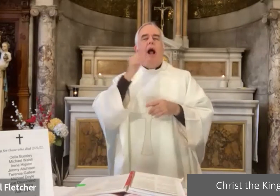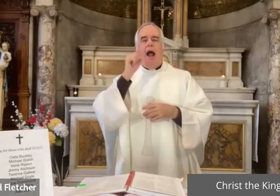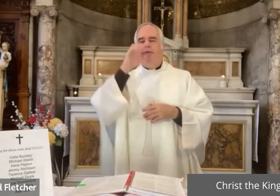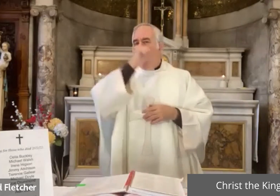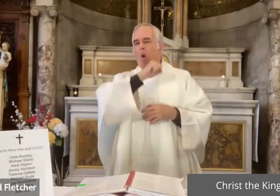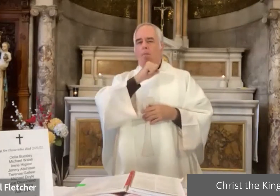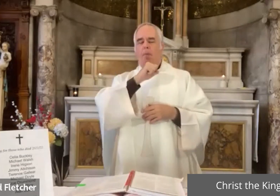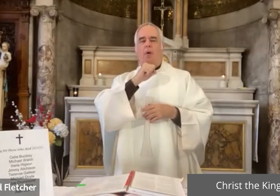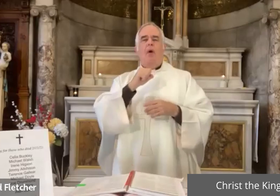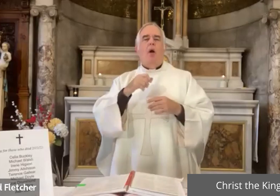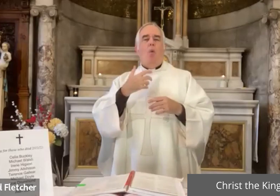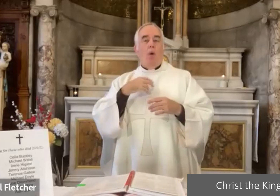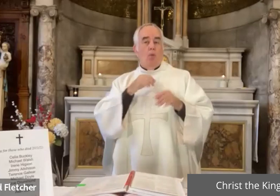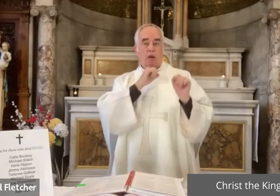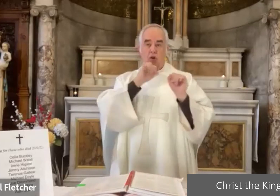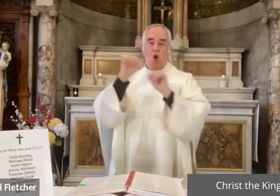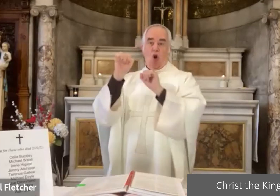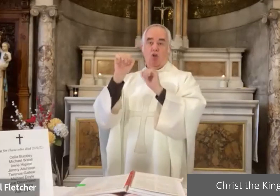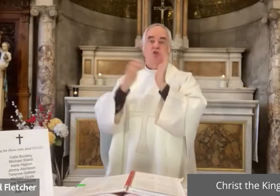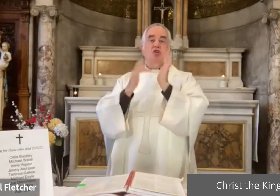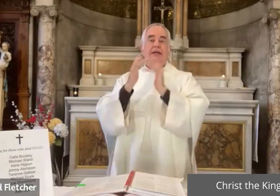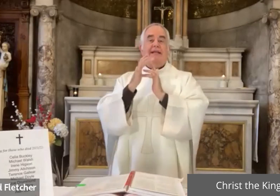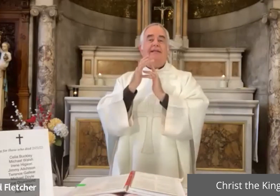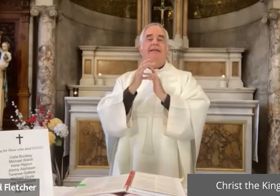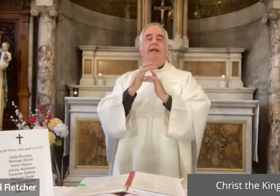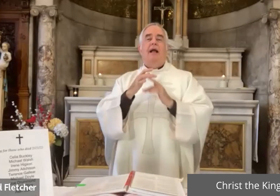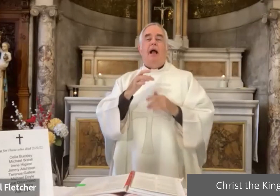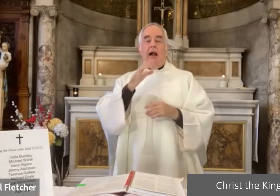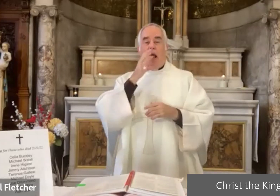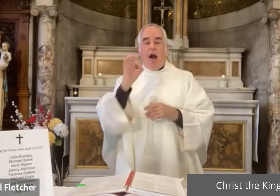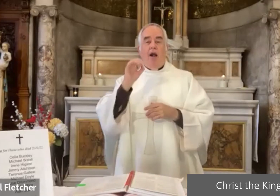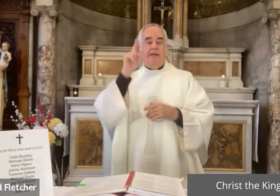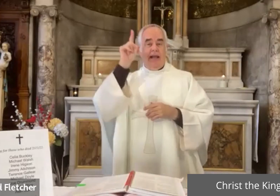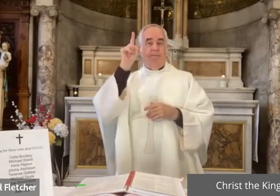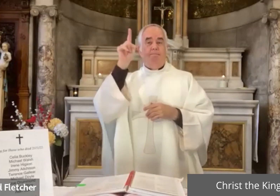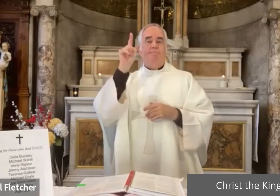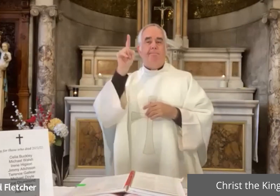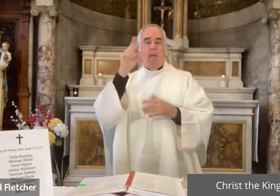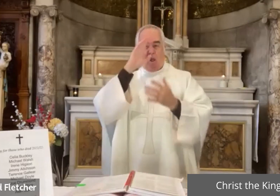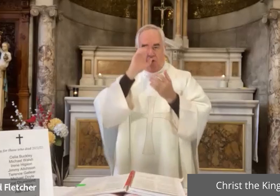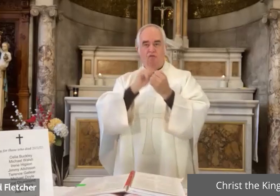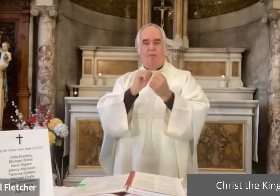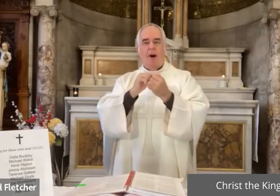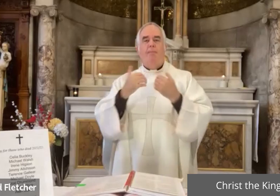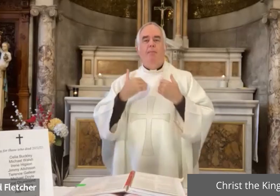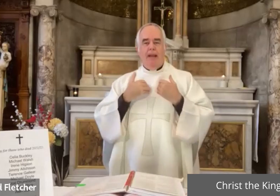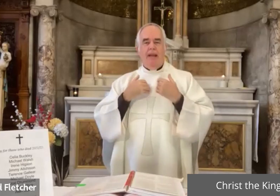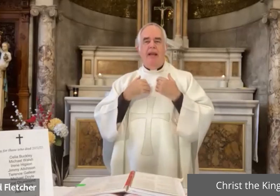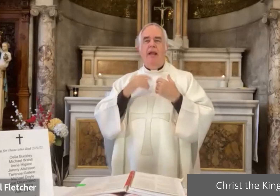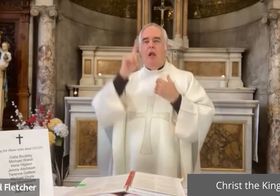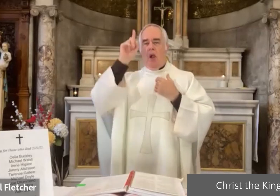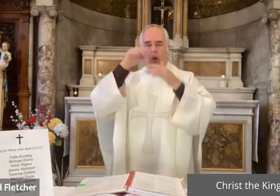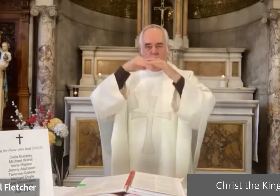also have hope when we turn to Jesus and ask him, remember